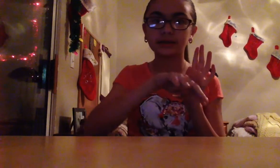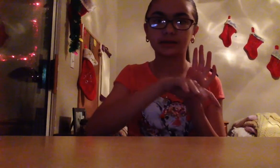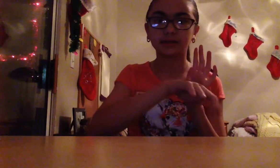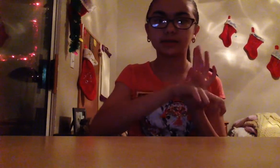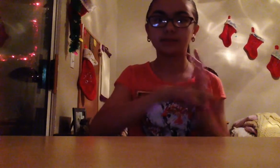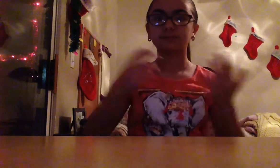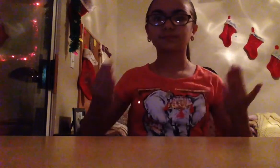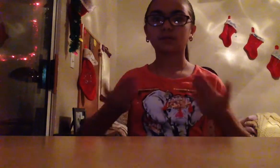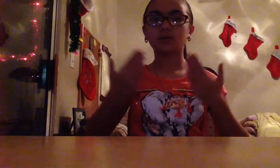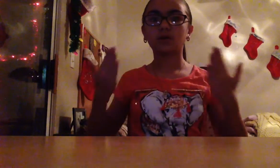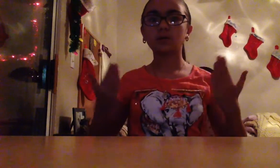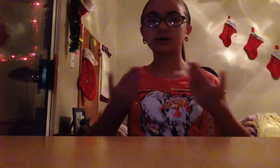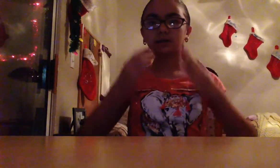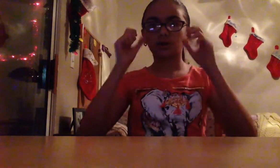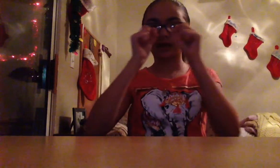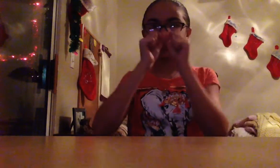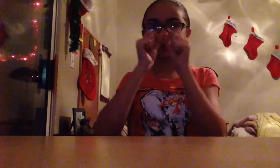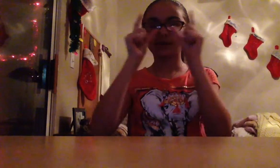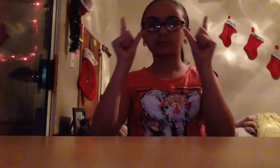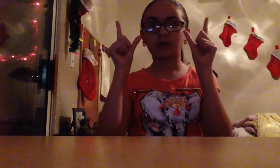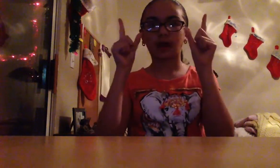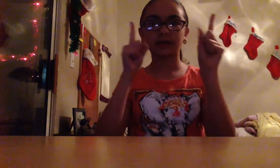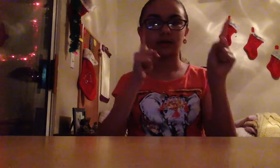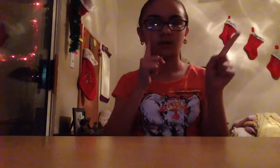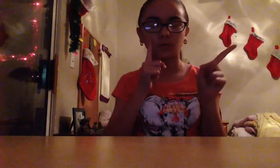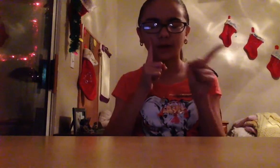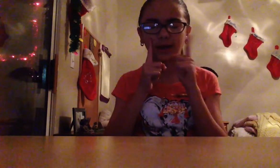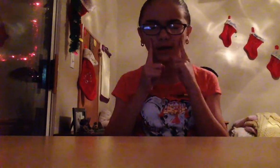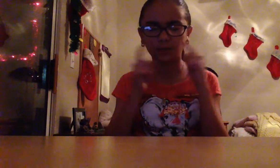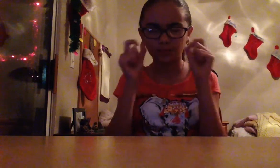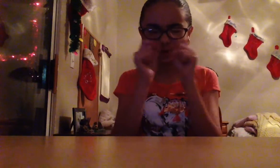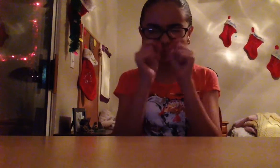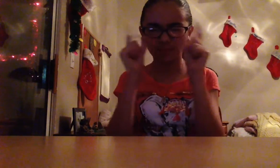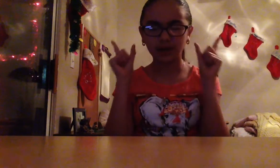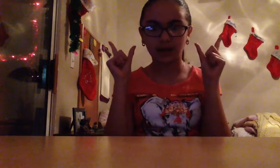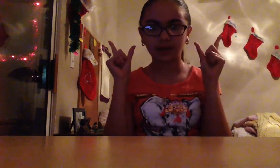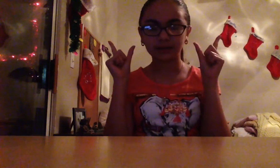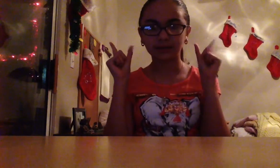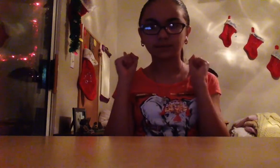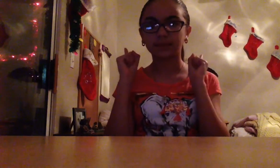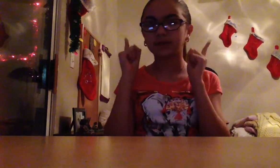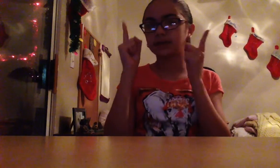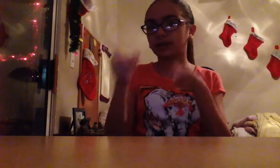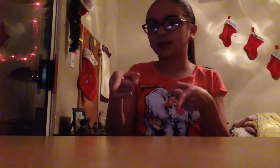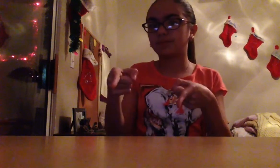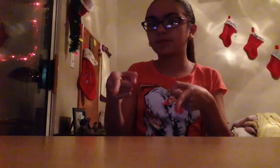stairs. Oh what joy and what surprise. When I open up my eyes. To see a hippo